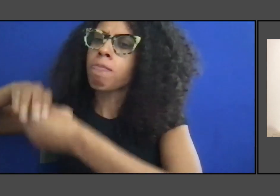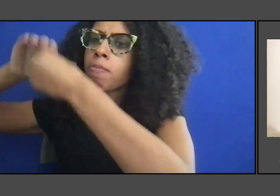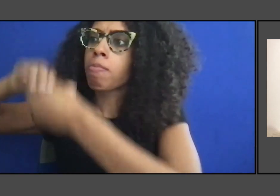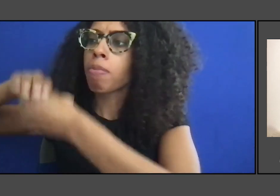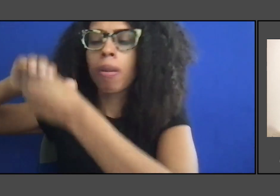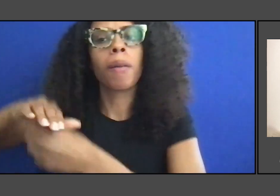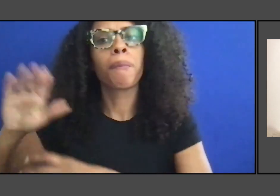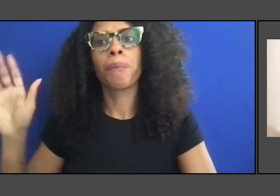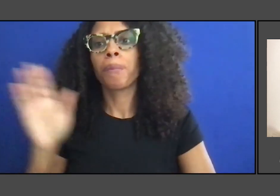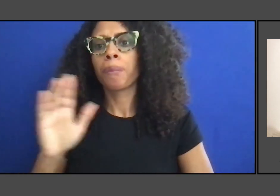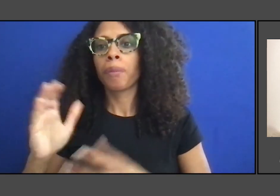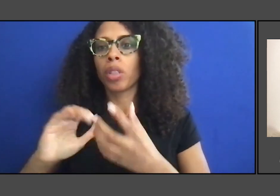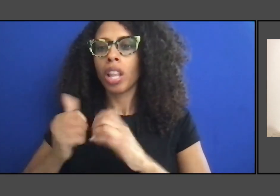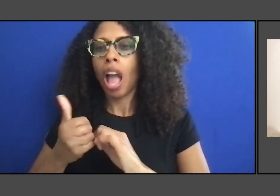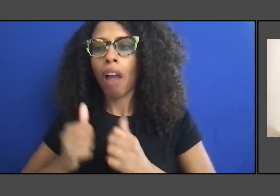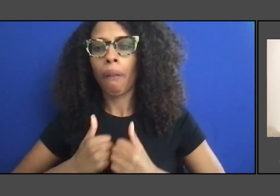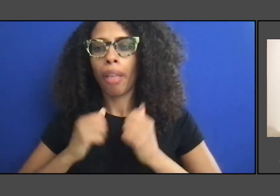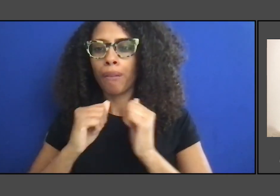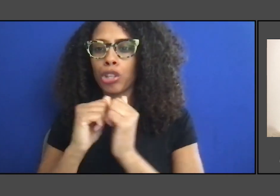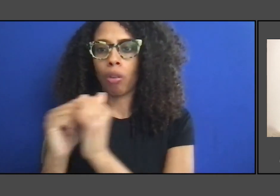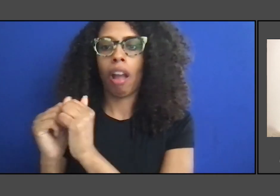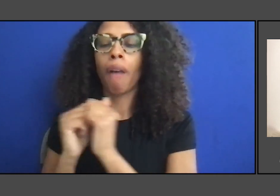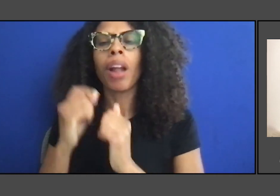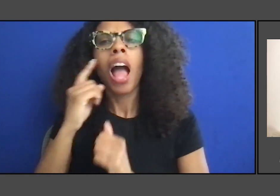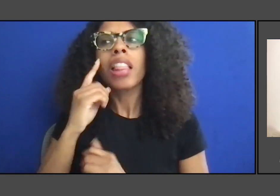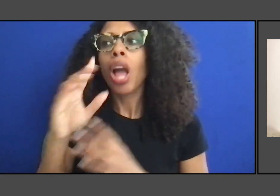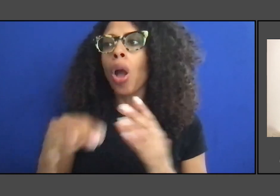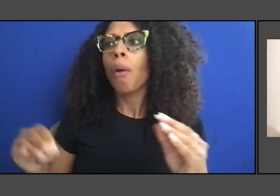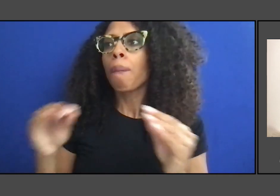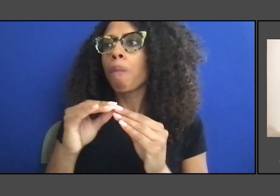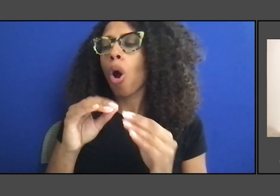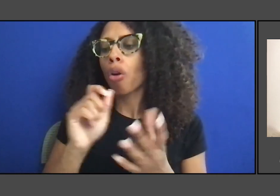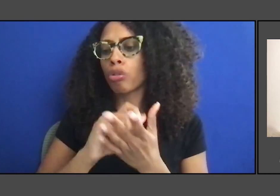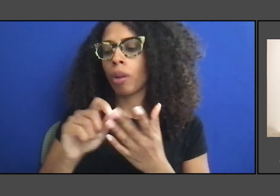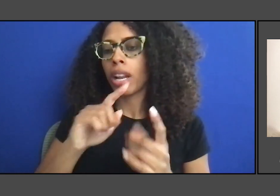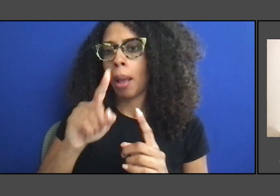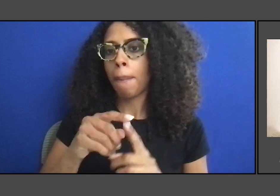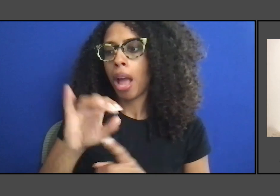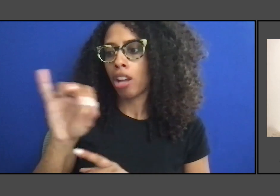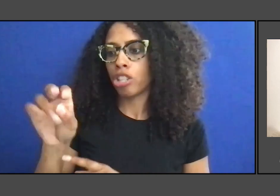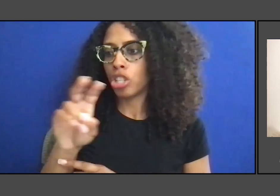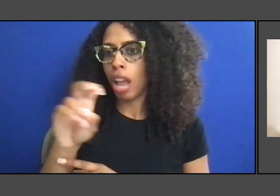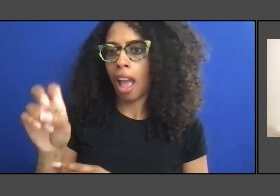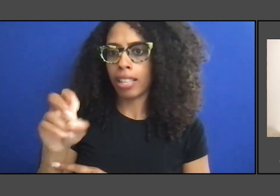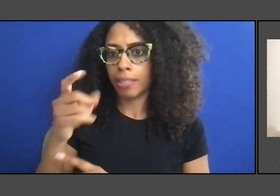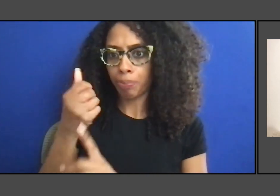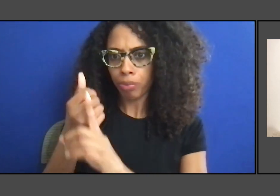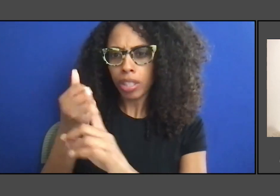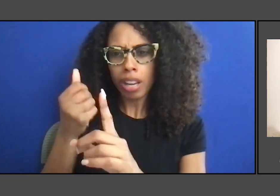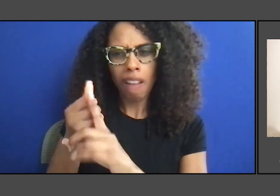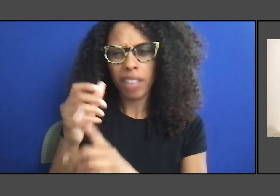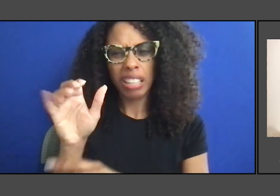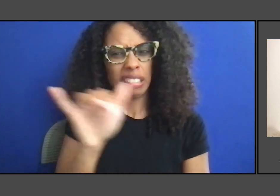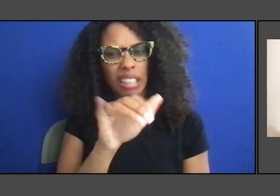written about jazz modeling a democratic way of being than almost anything else about the